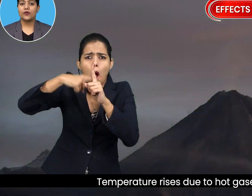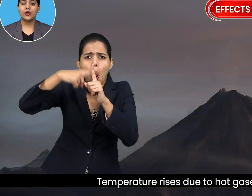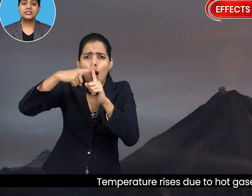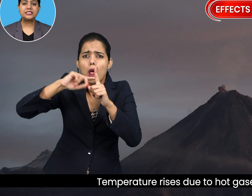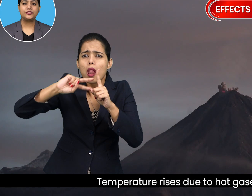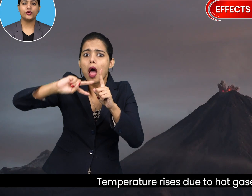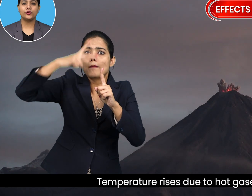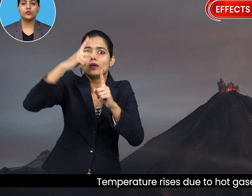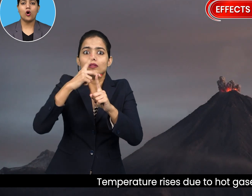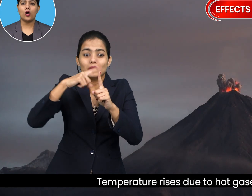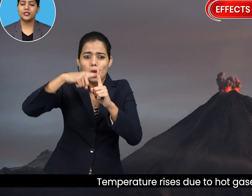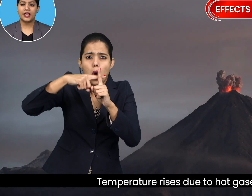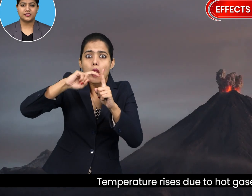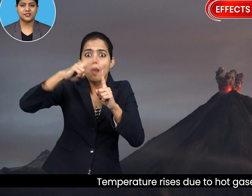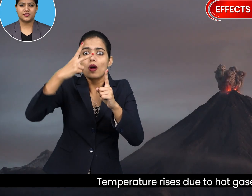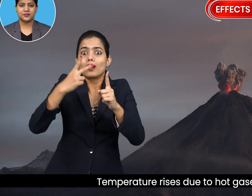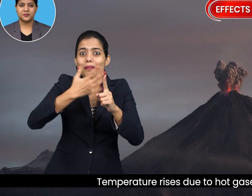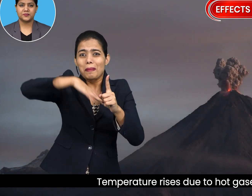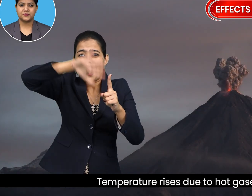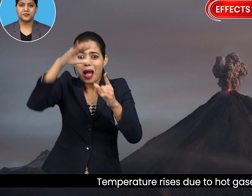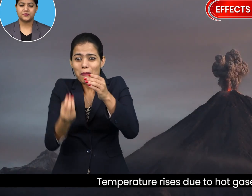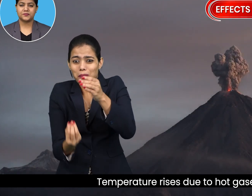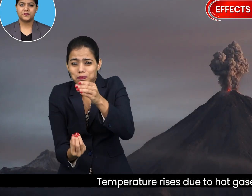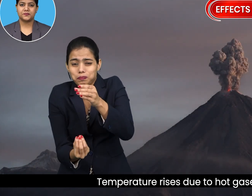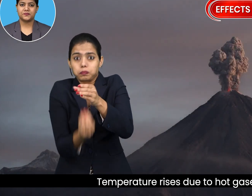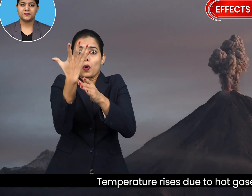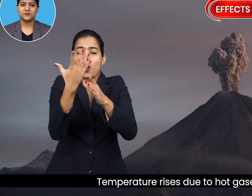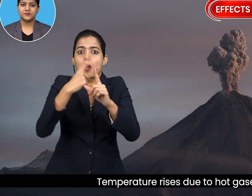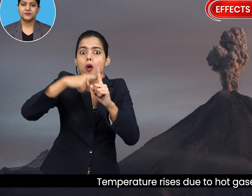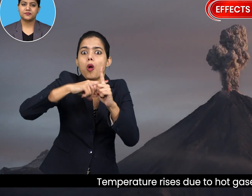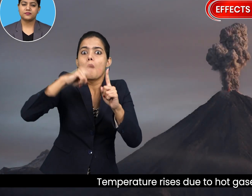Temperature rises due to hot gases.